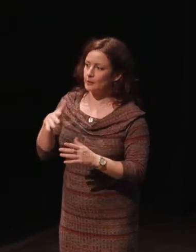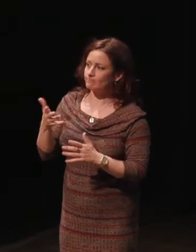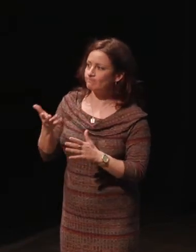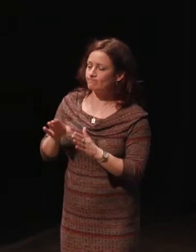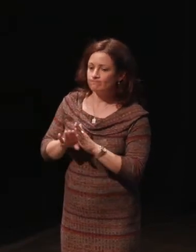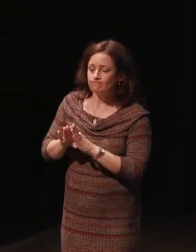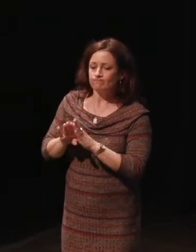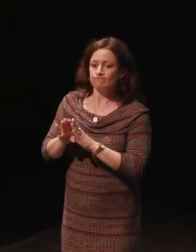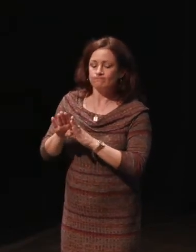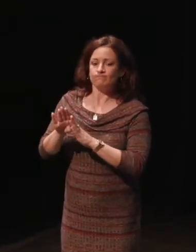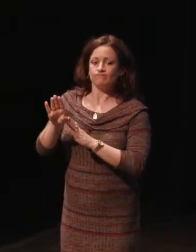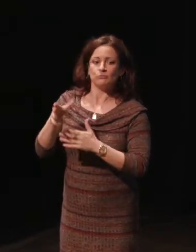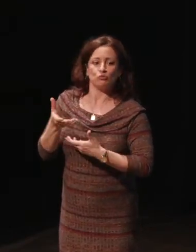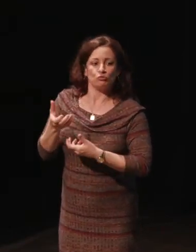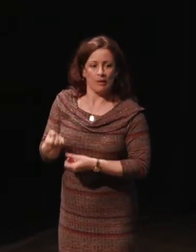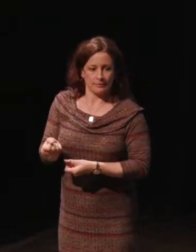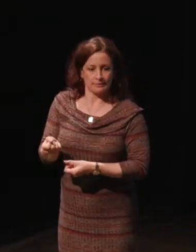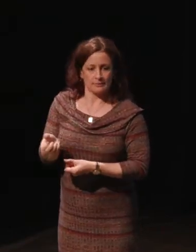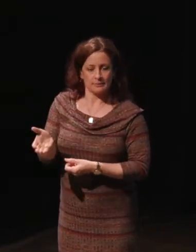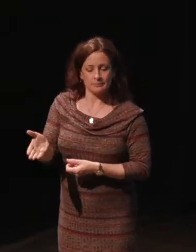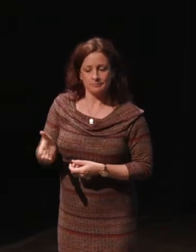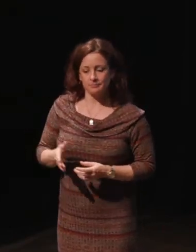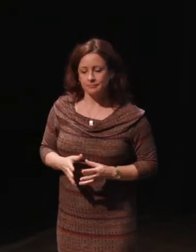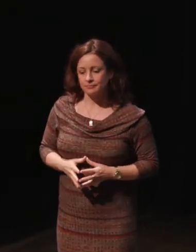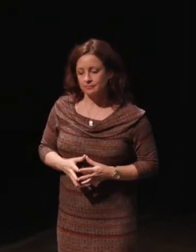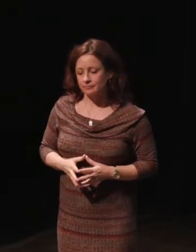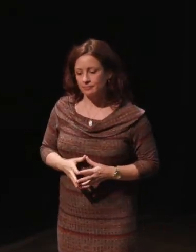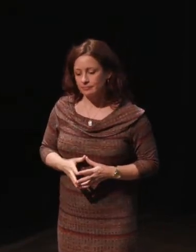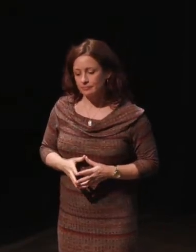trust and